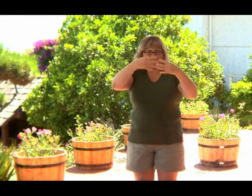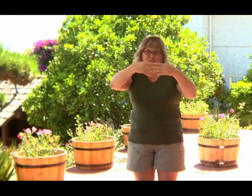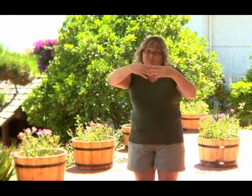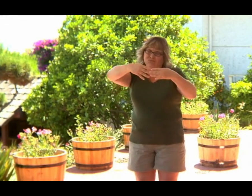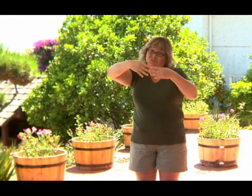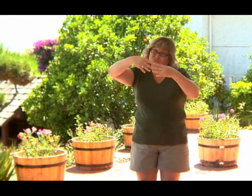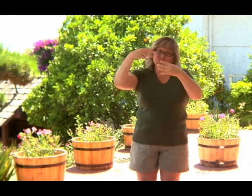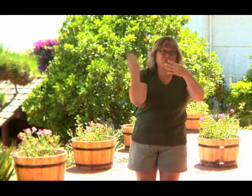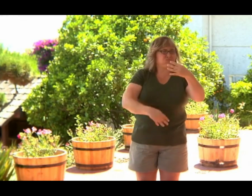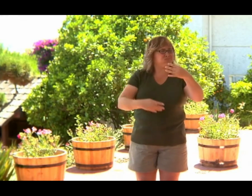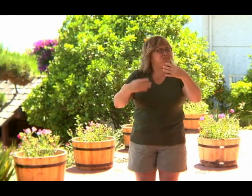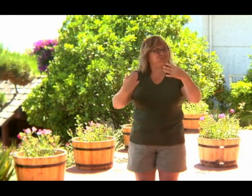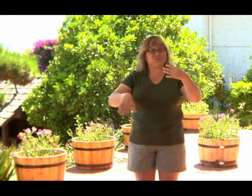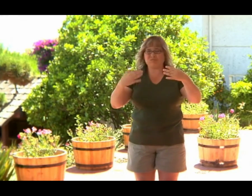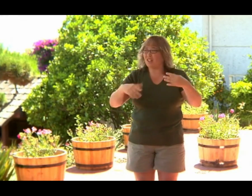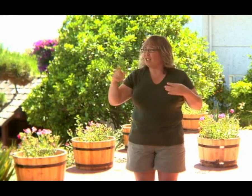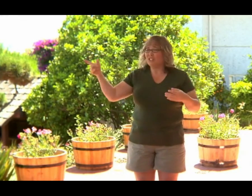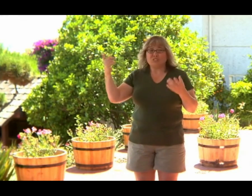There was a wealth of information that she collected.